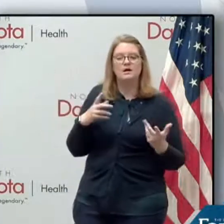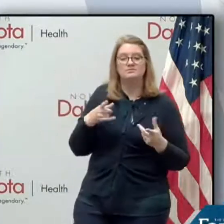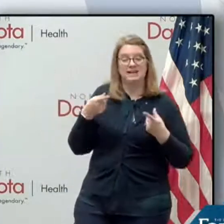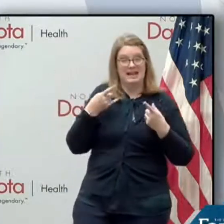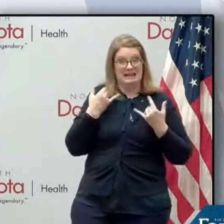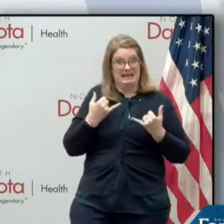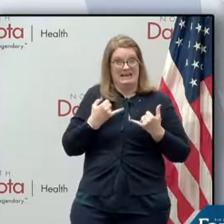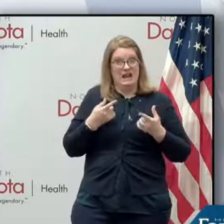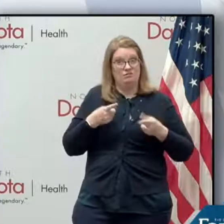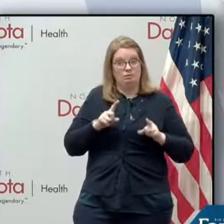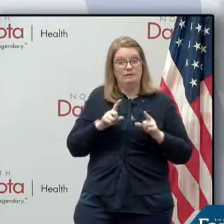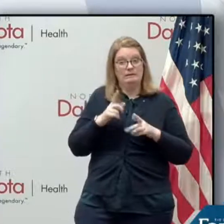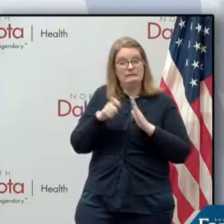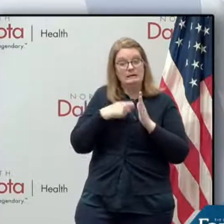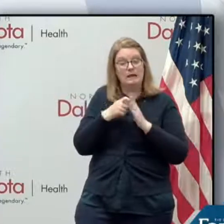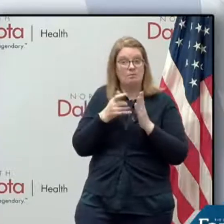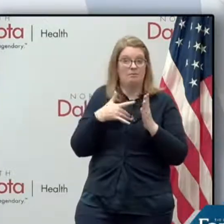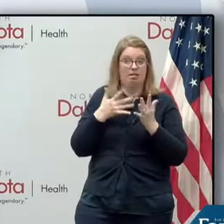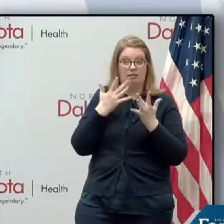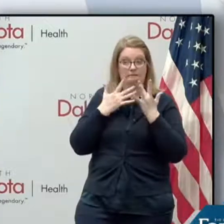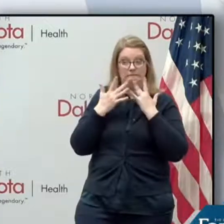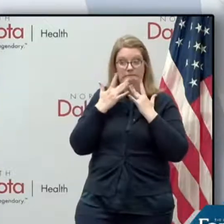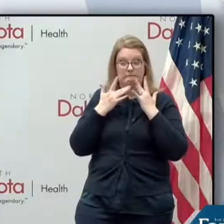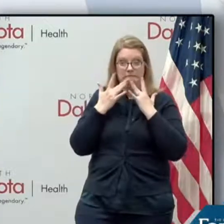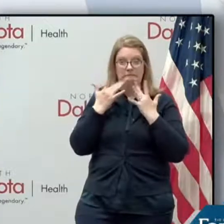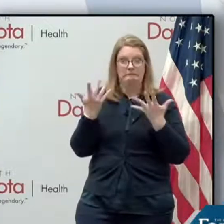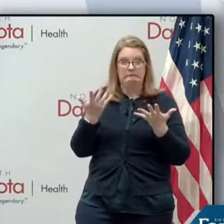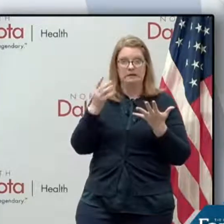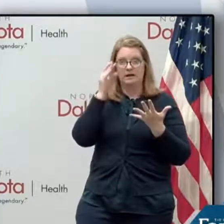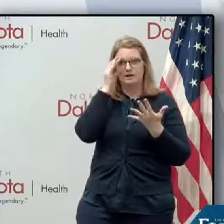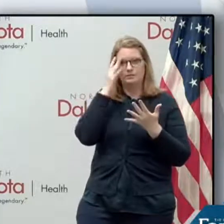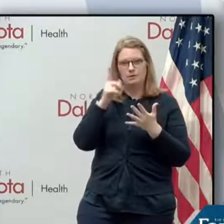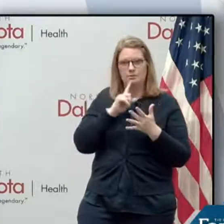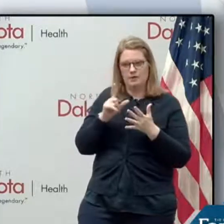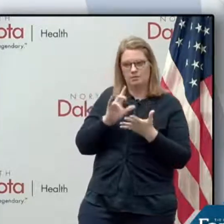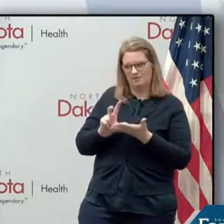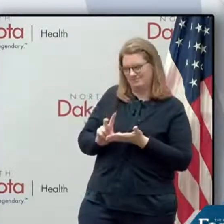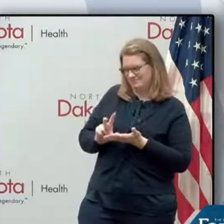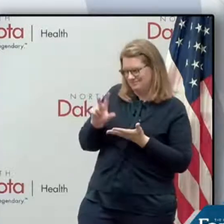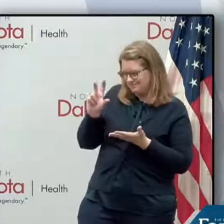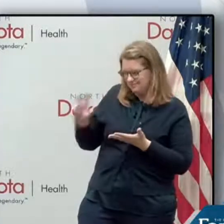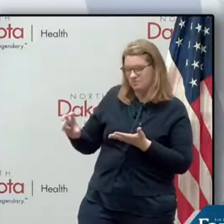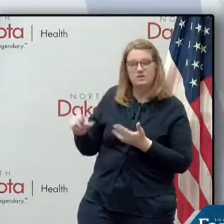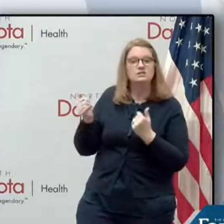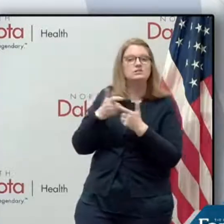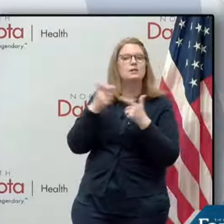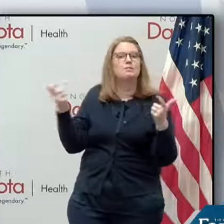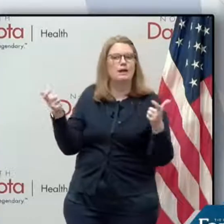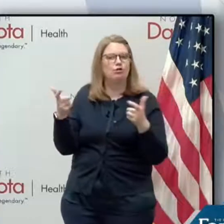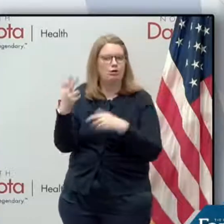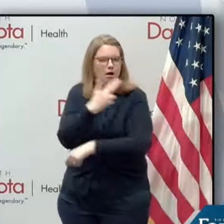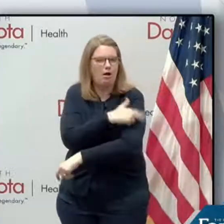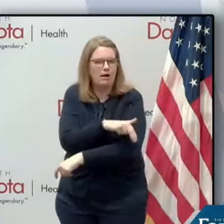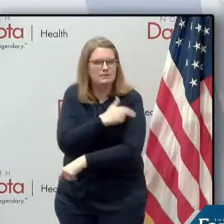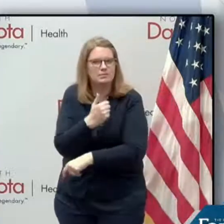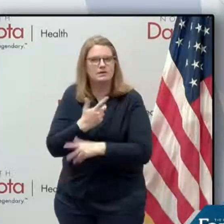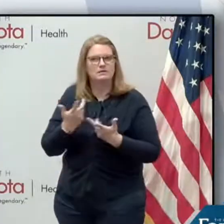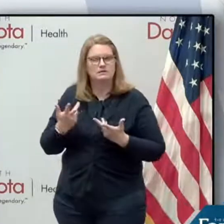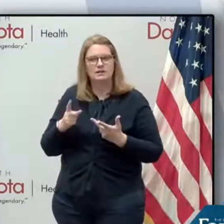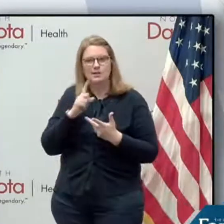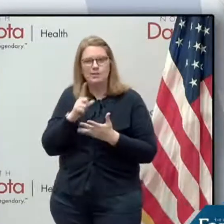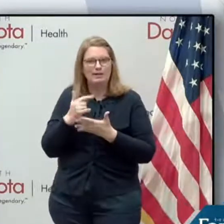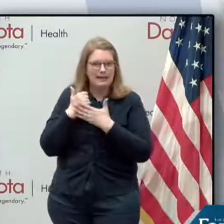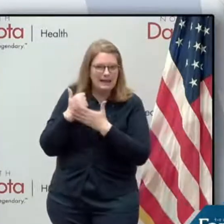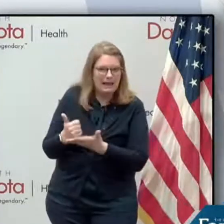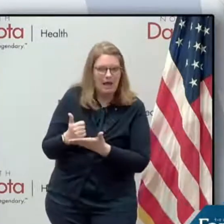critical time like this, we want to provide the resources so that our large referral hospitals can help put money in the pockets of